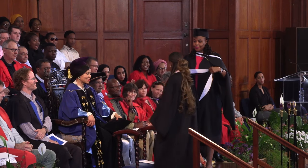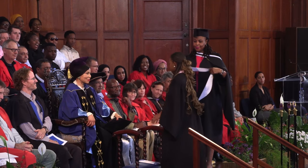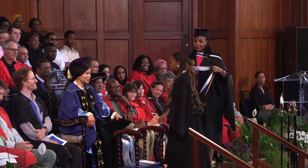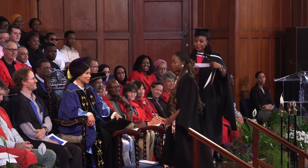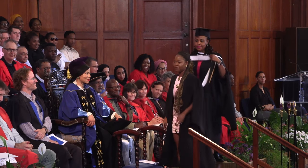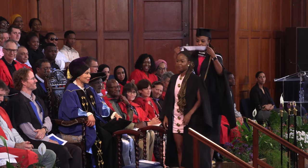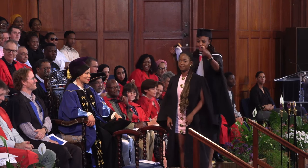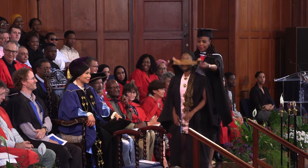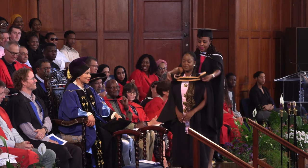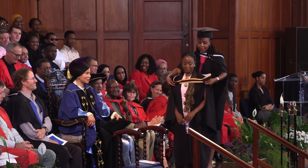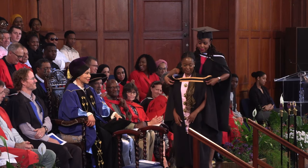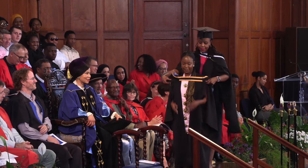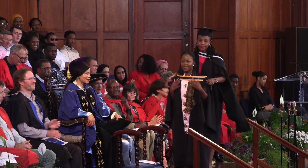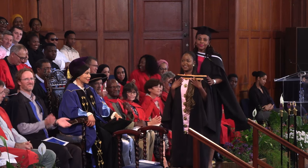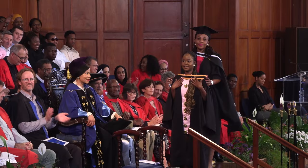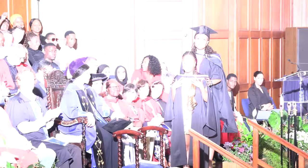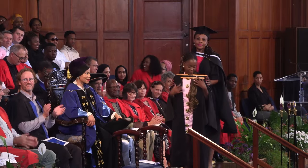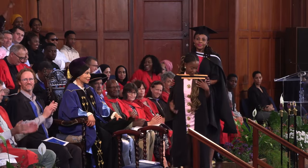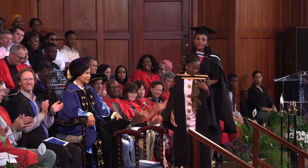Julia May Walensky.